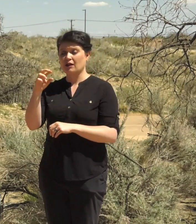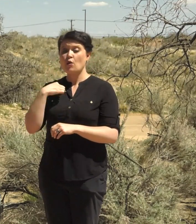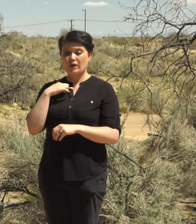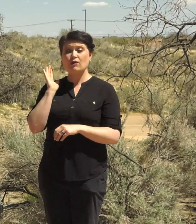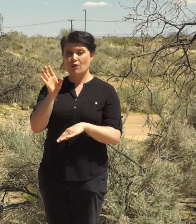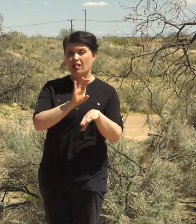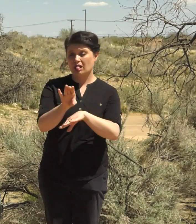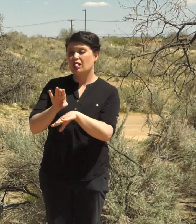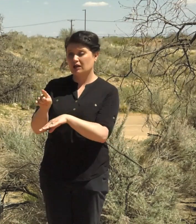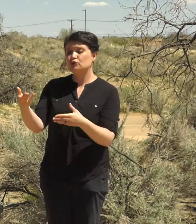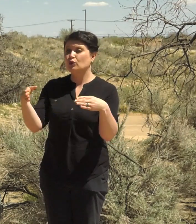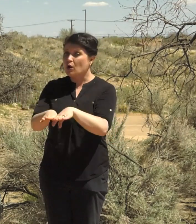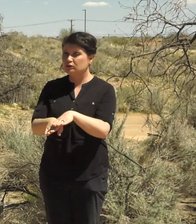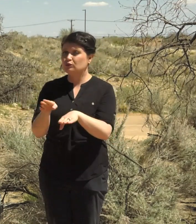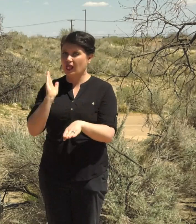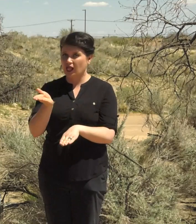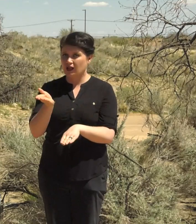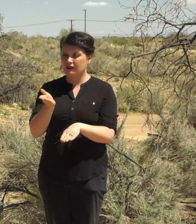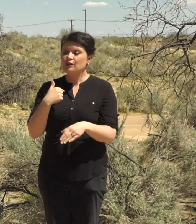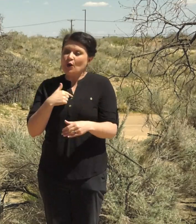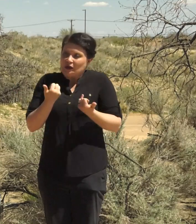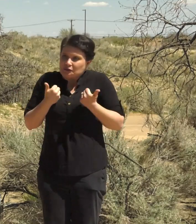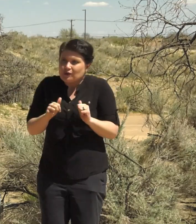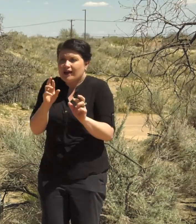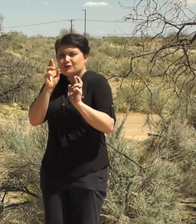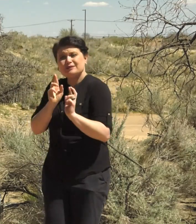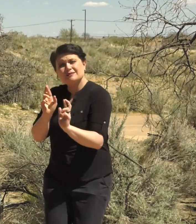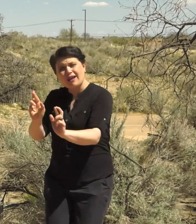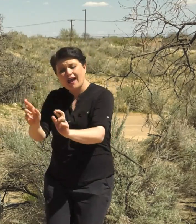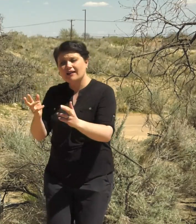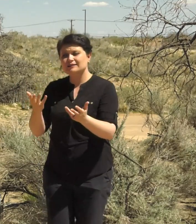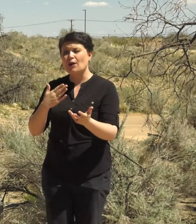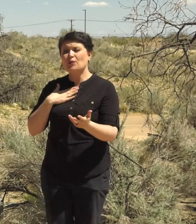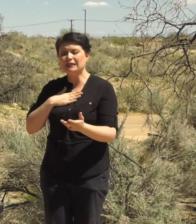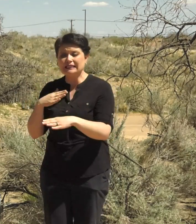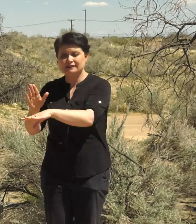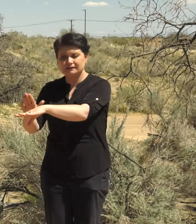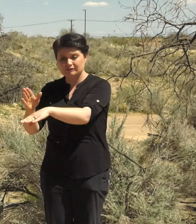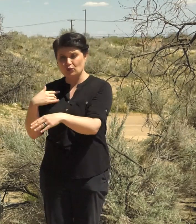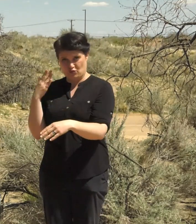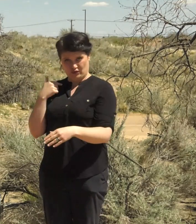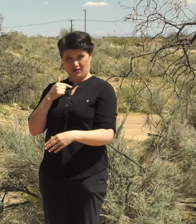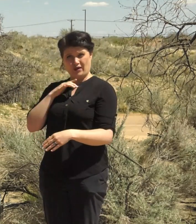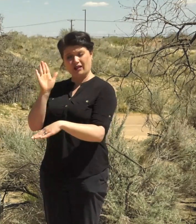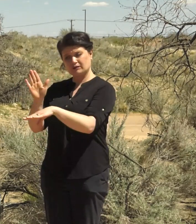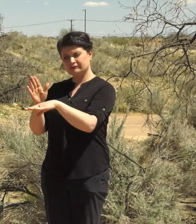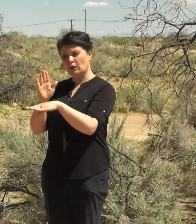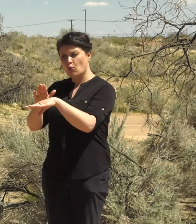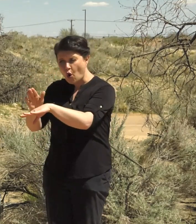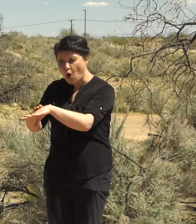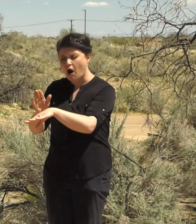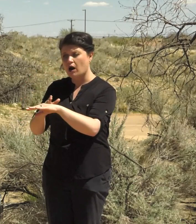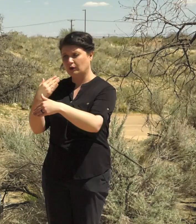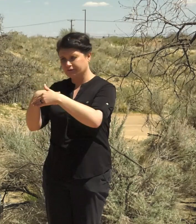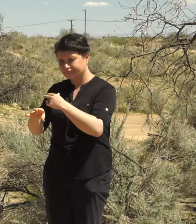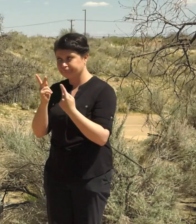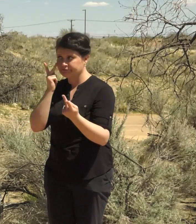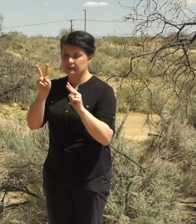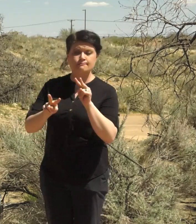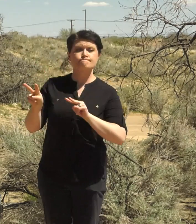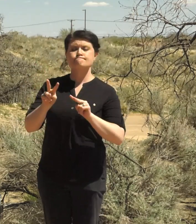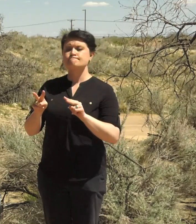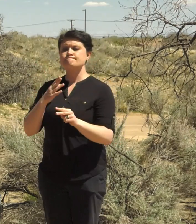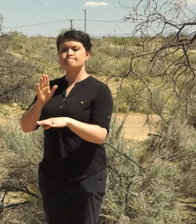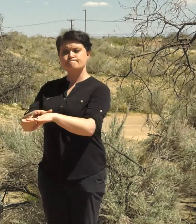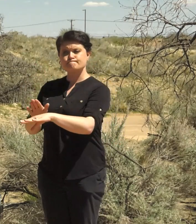in a at least respectful, methodical way. So you're going to get some warnings, you're going to get some visits, and then we'll close you. So we're in